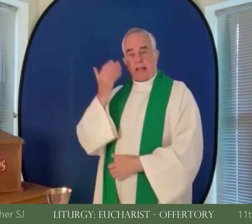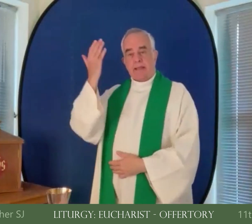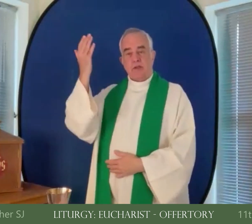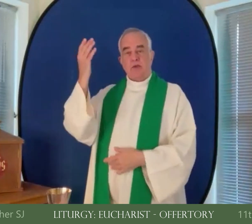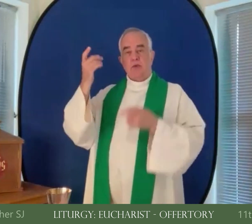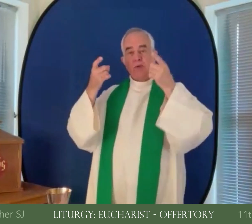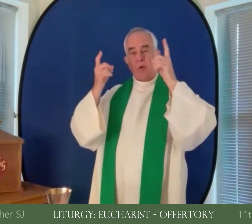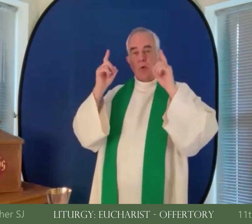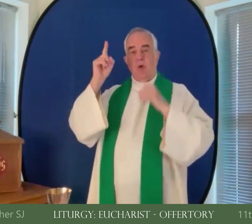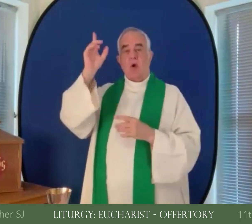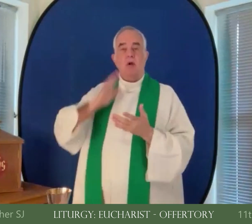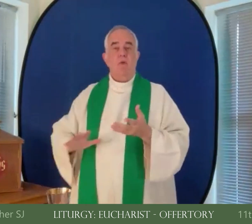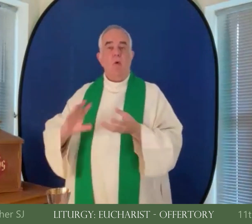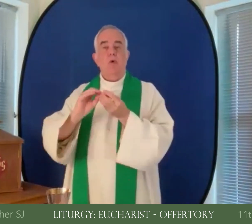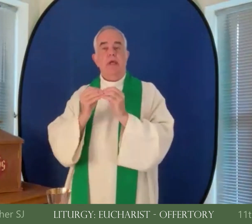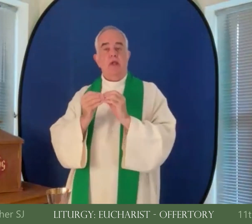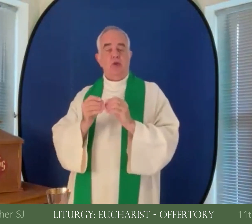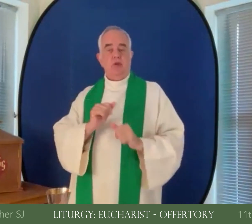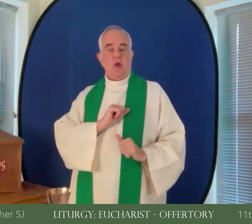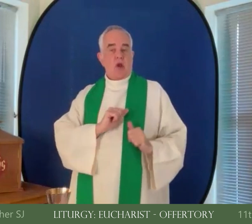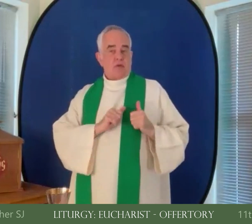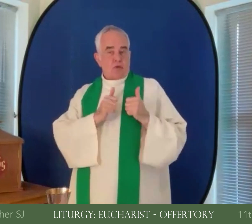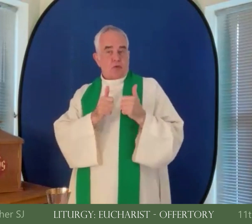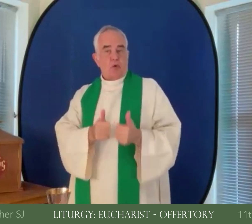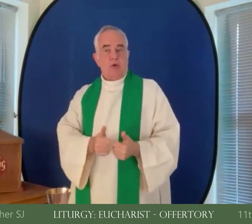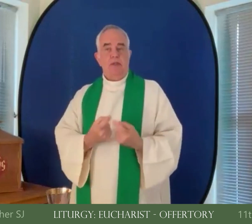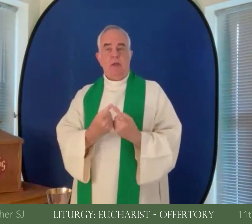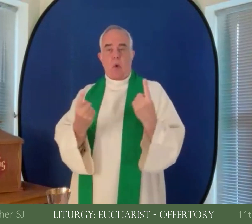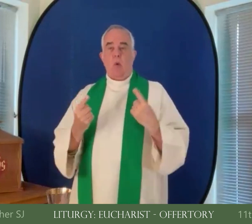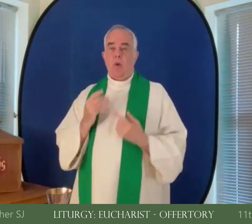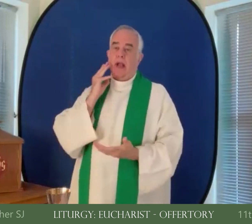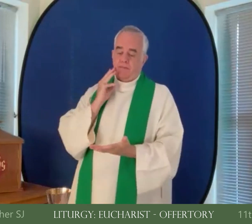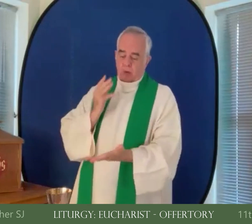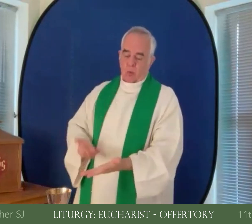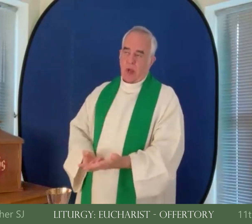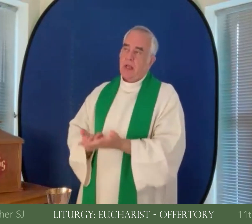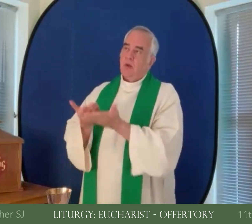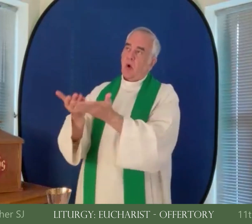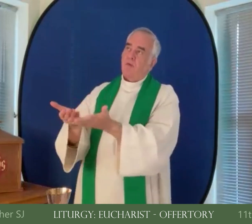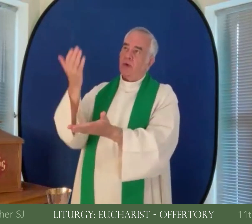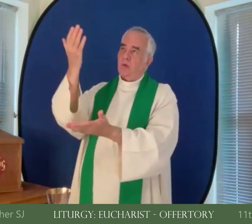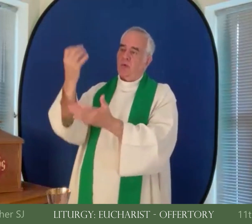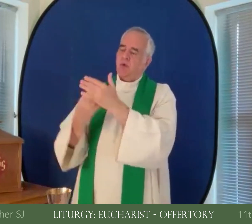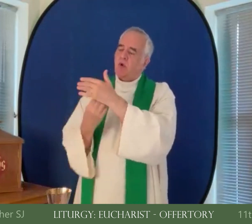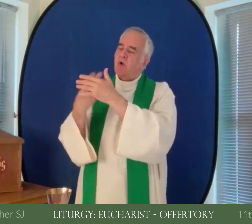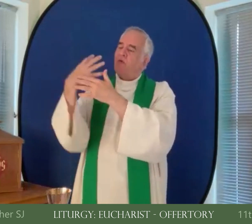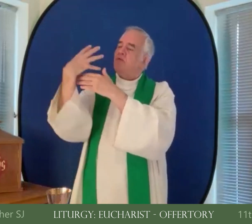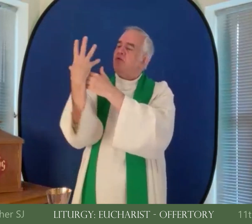Blessed is you, Lord God of all creation, but through your goodness we have the vine to offer you.